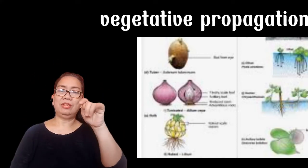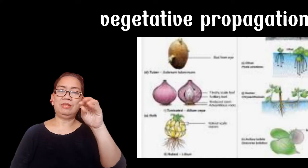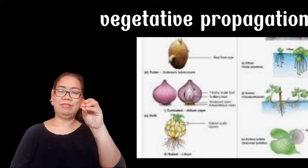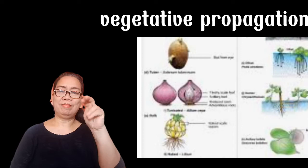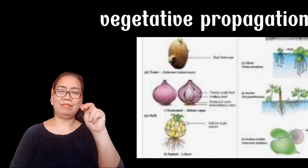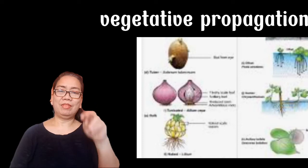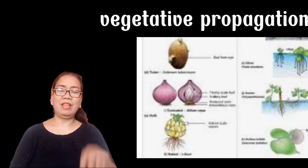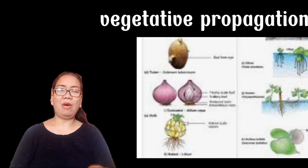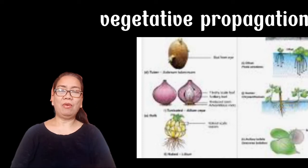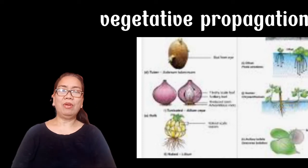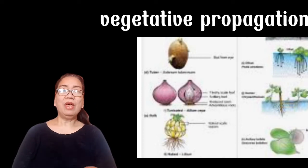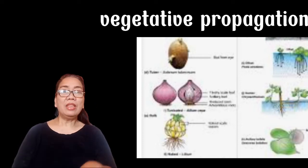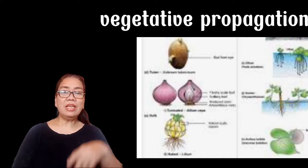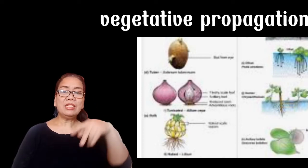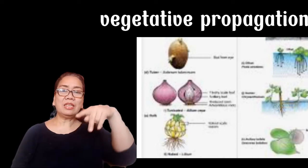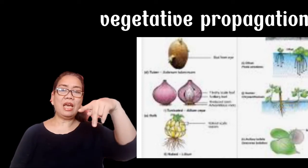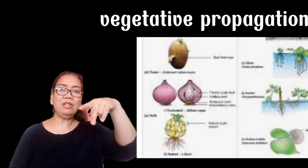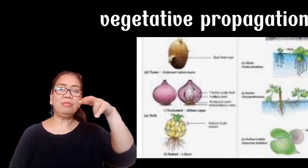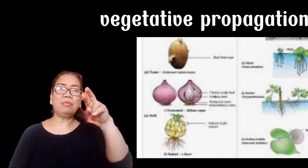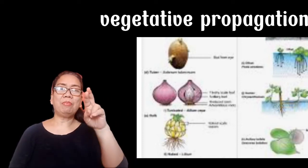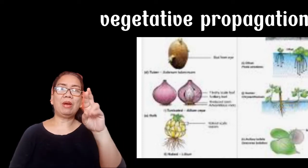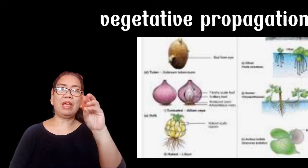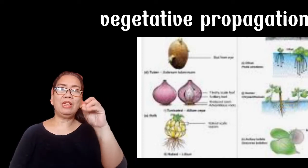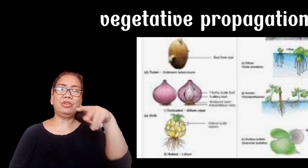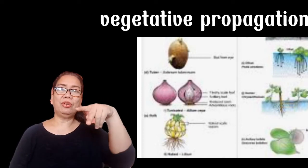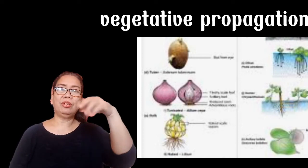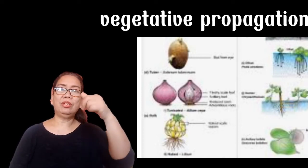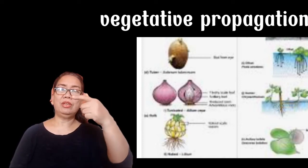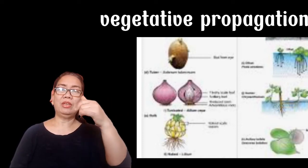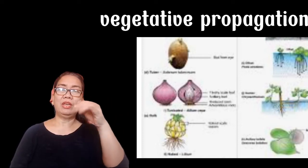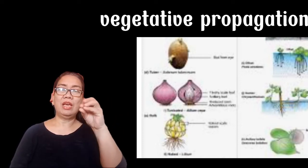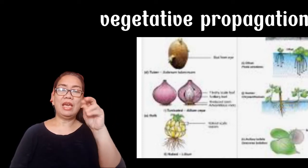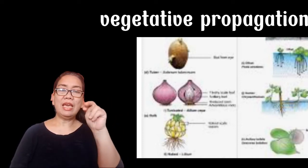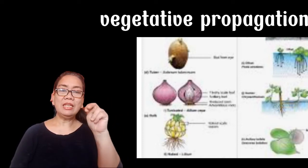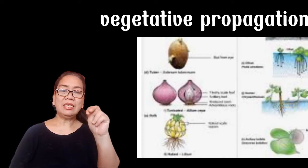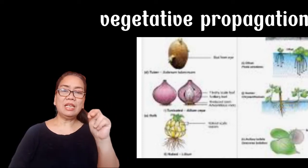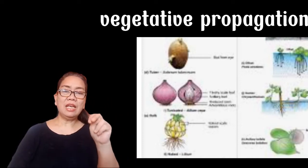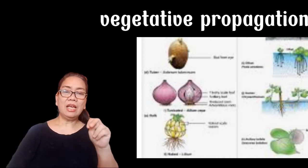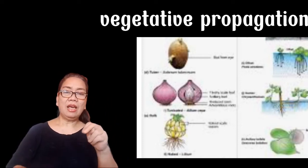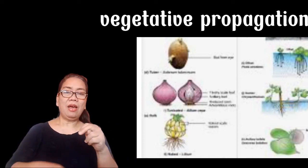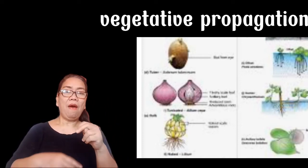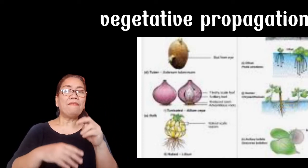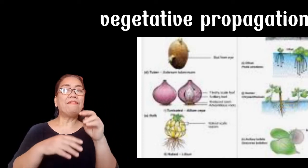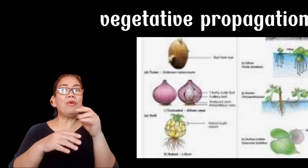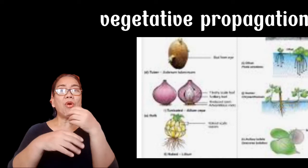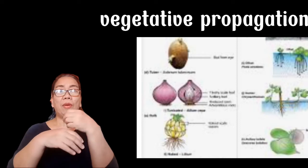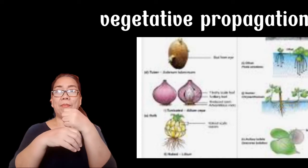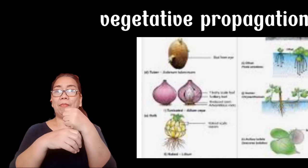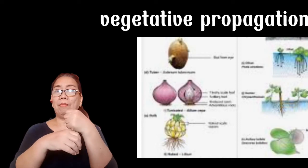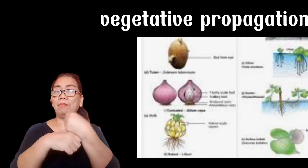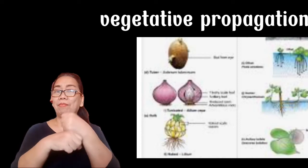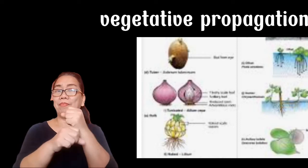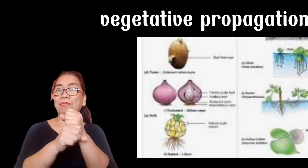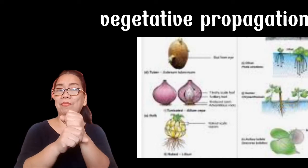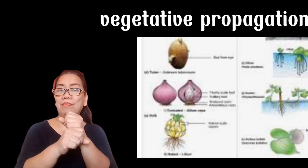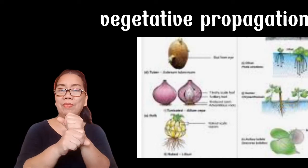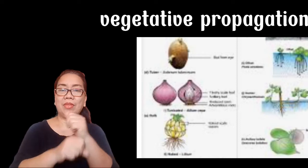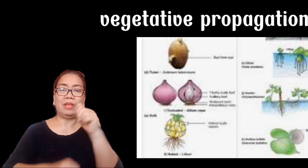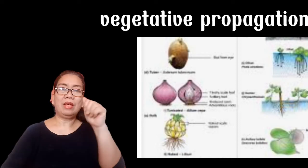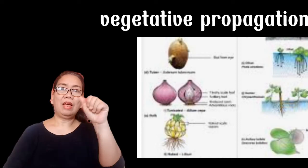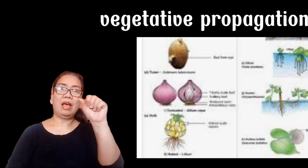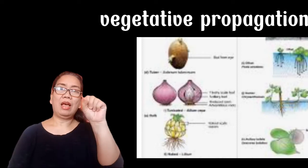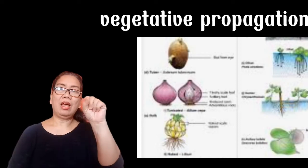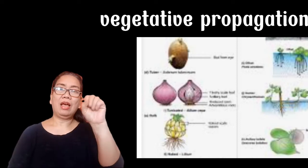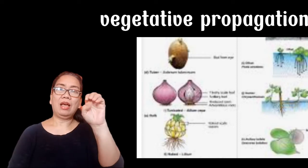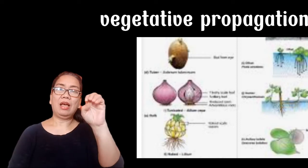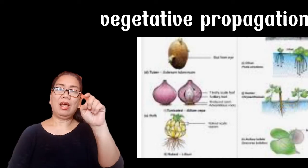propagation. Now, this kind of propagation is formed